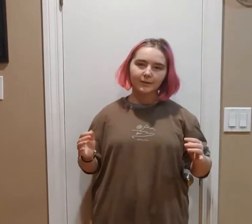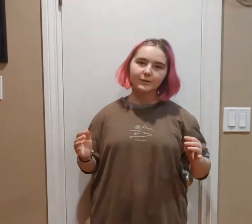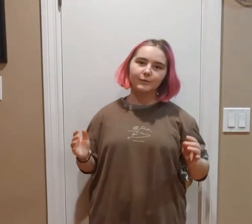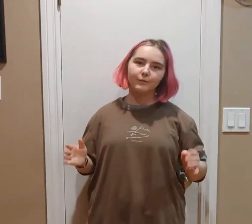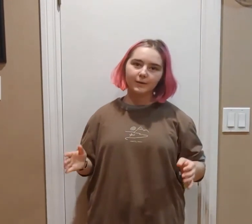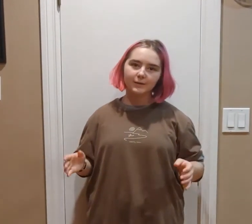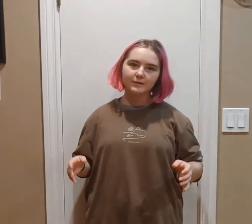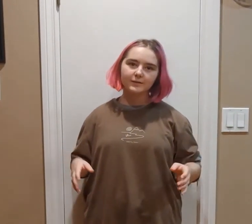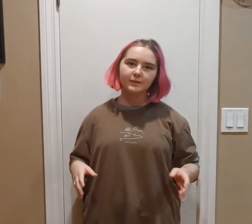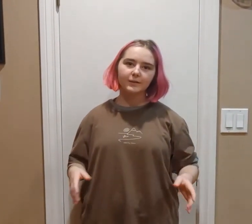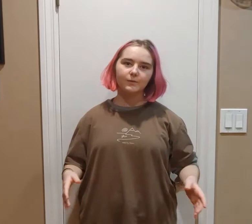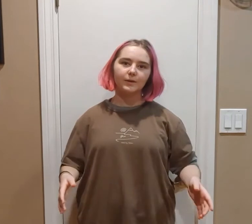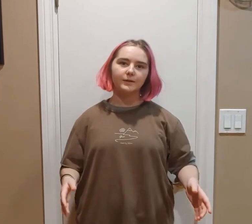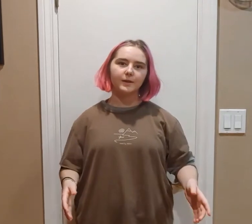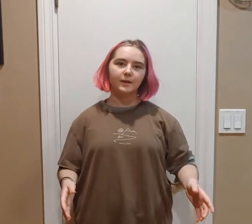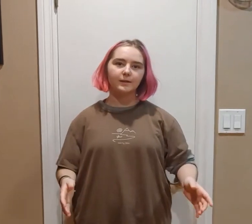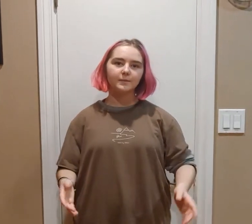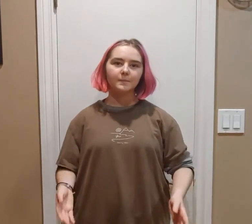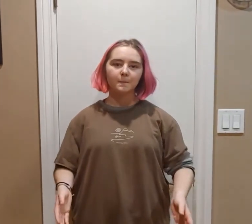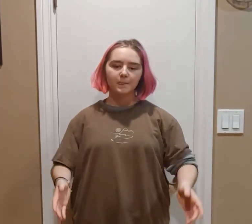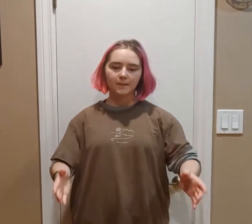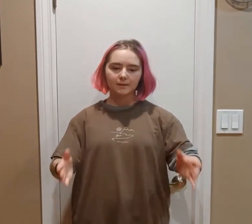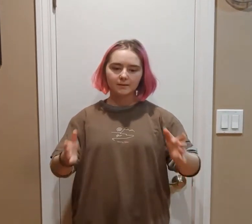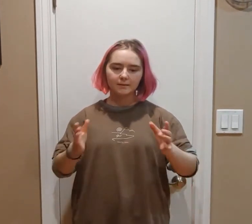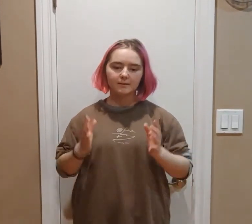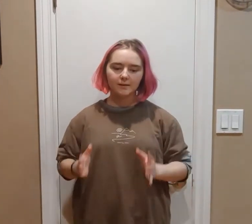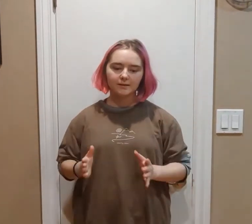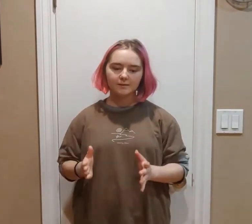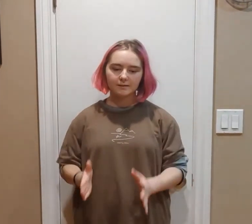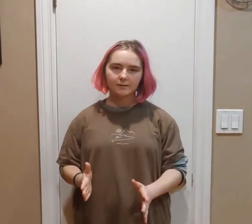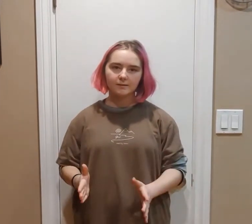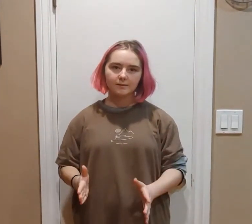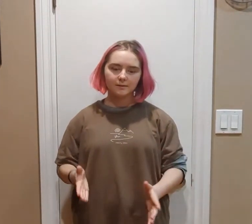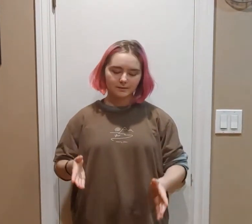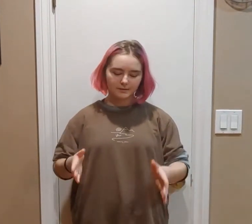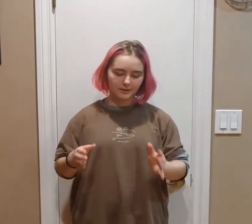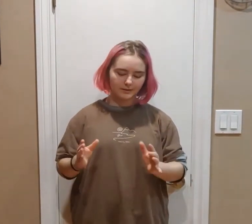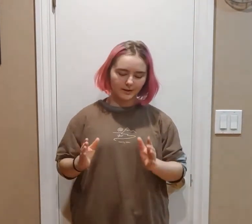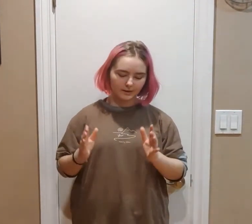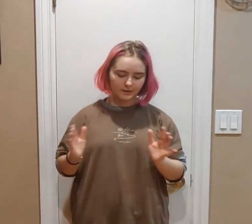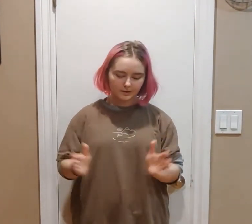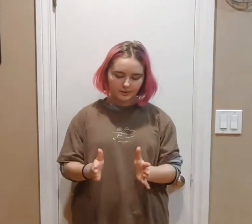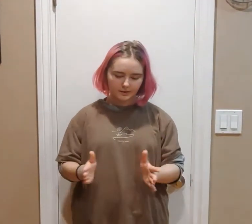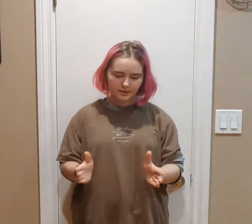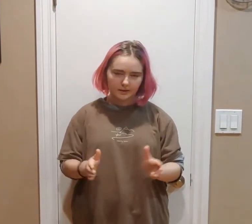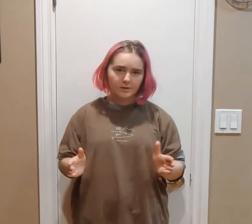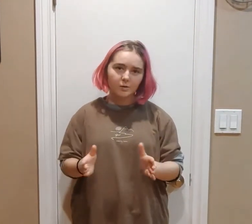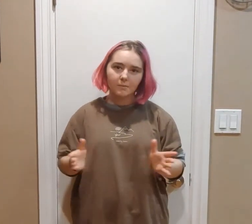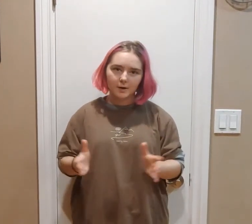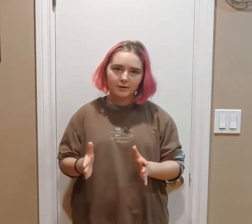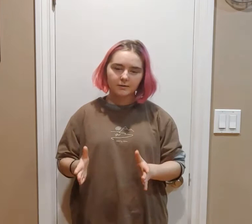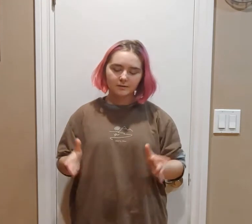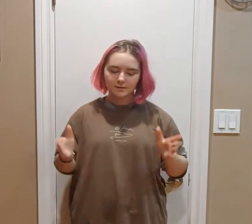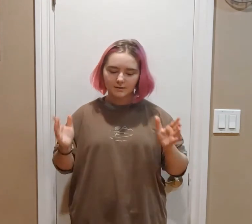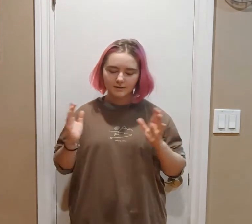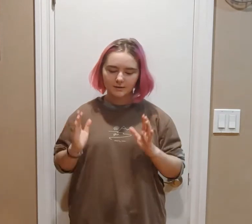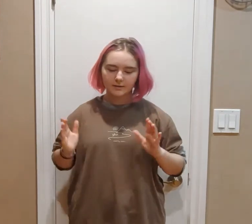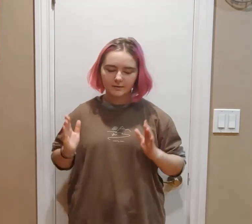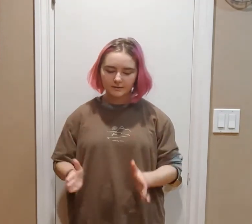So first, you want to take this little. So it's like a little box, like this